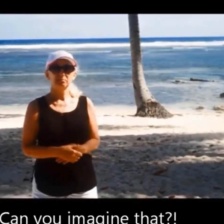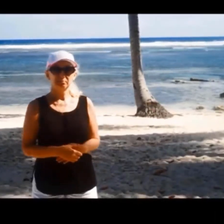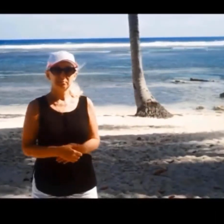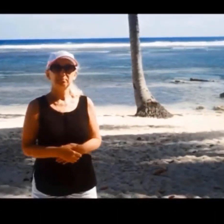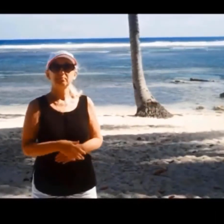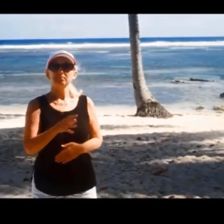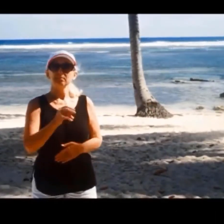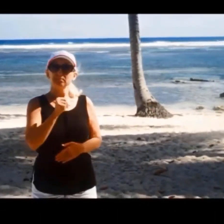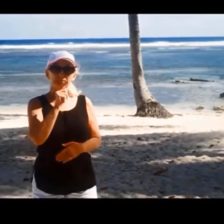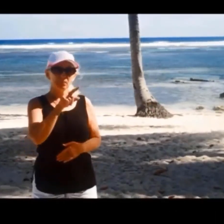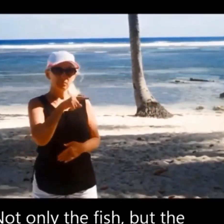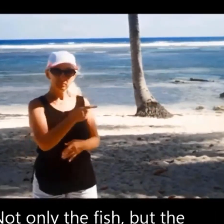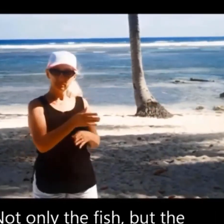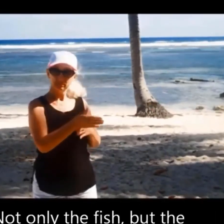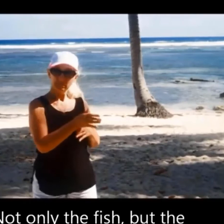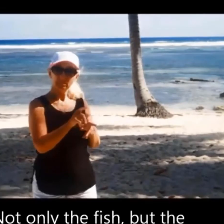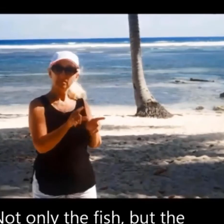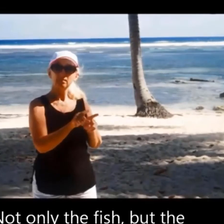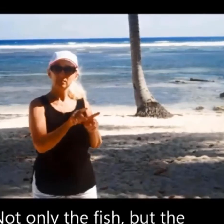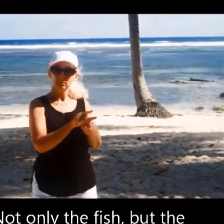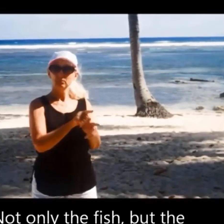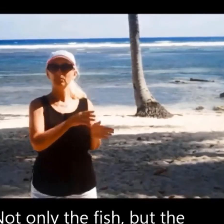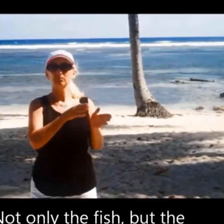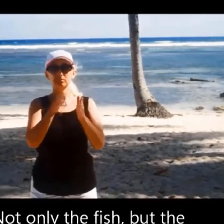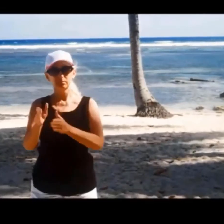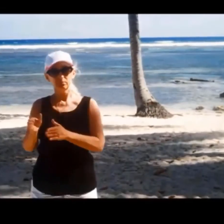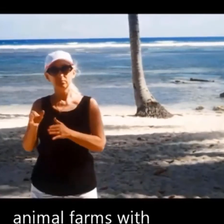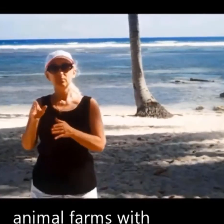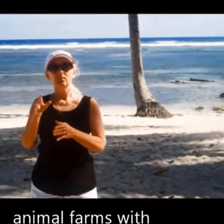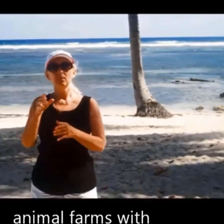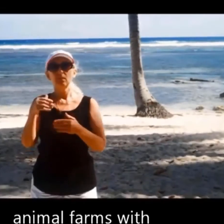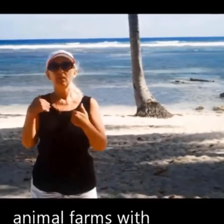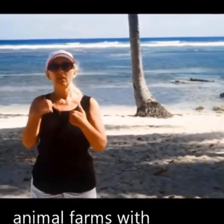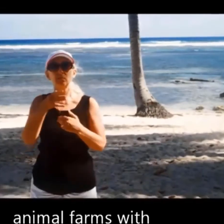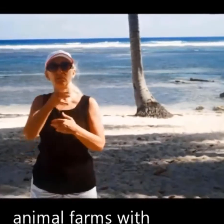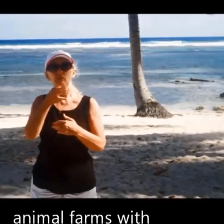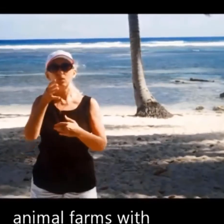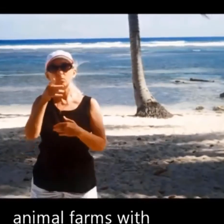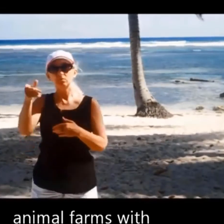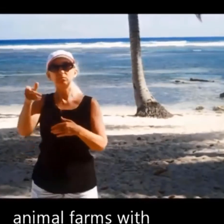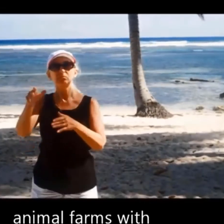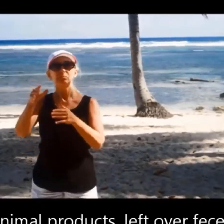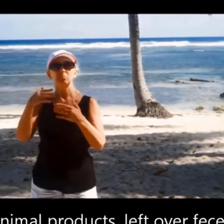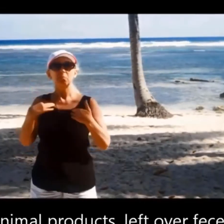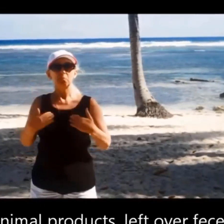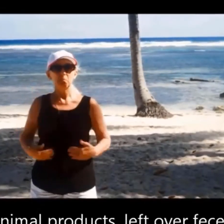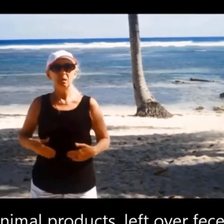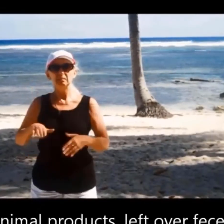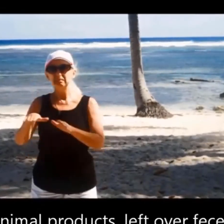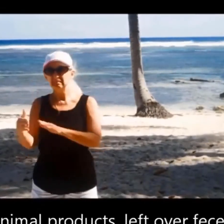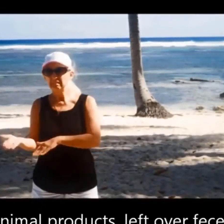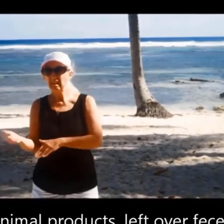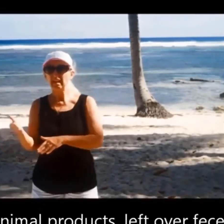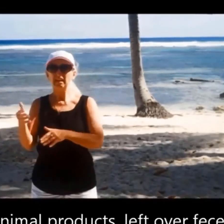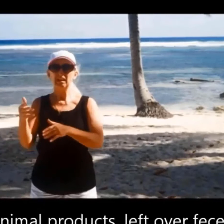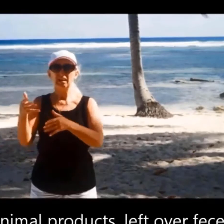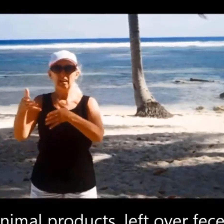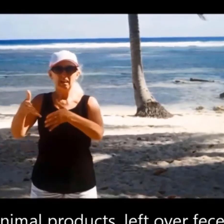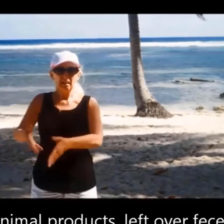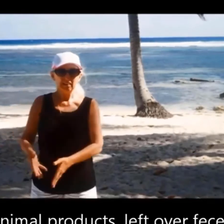that? Not only the fish, but the animal farms with dead animal products,